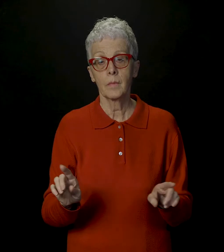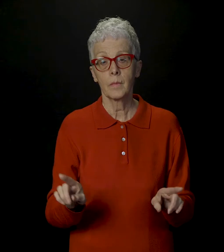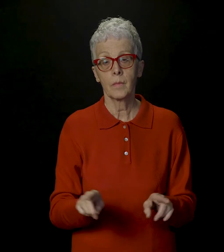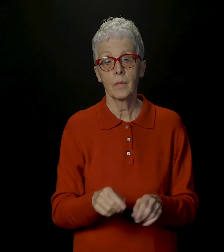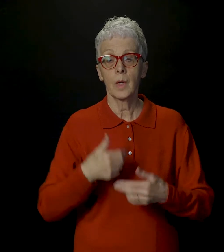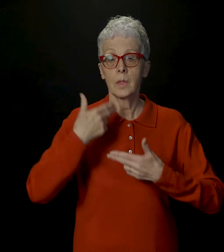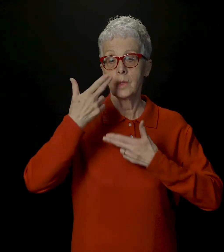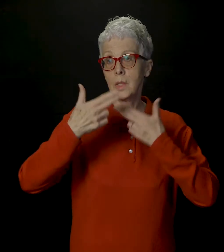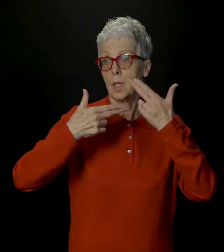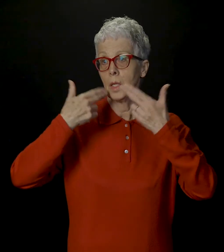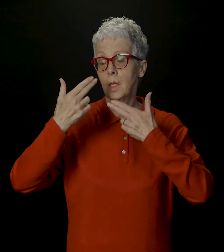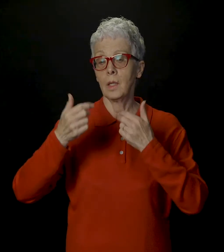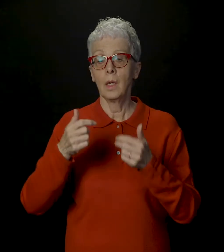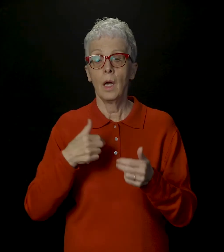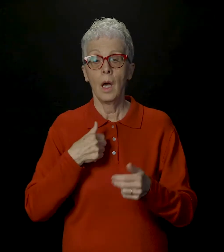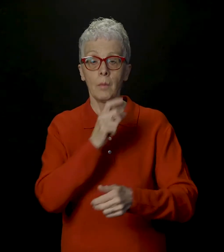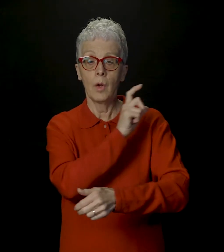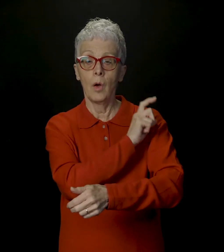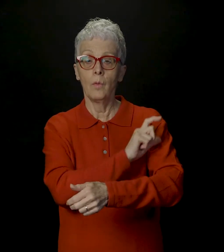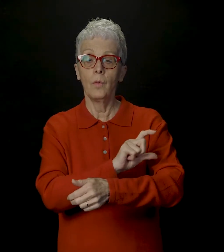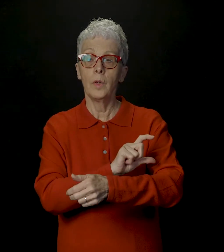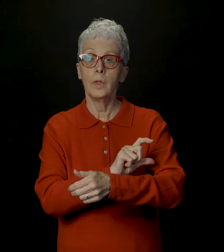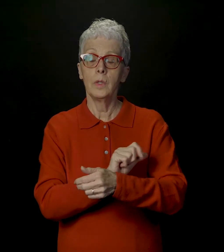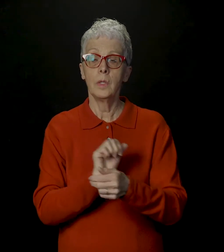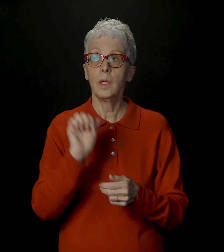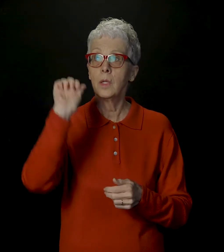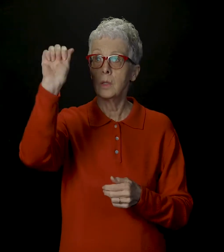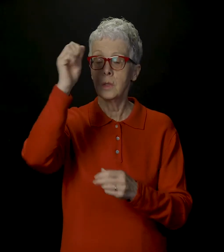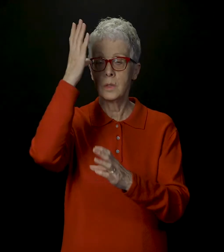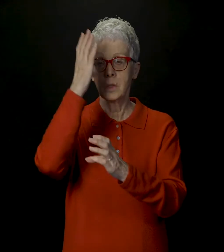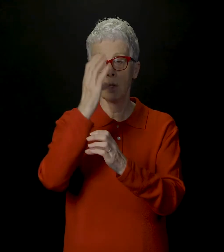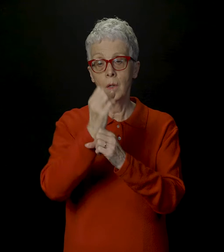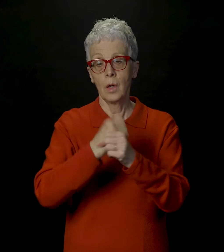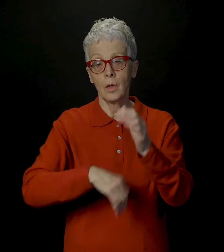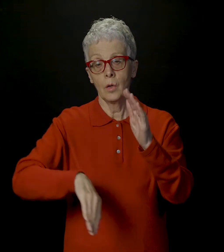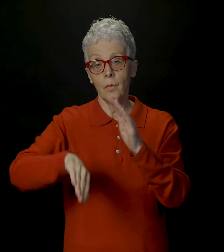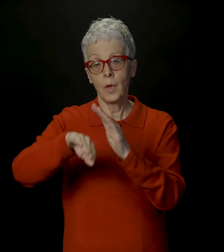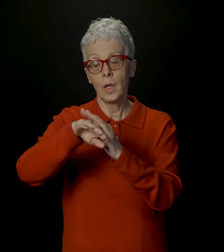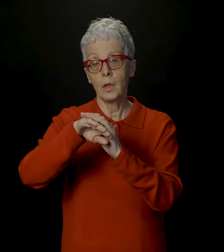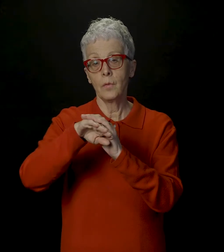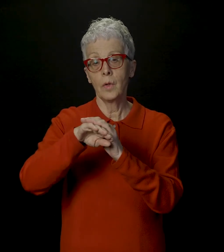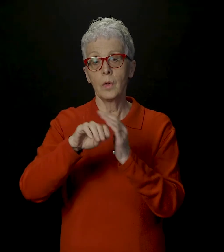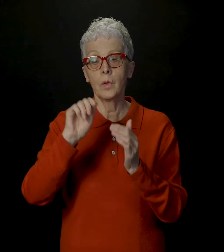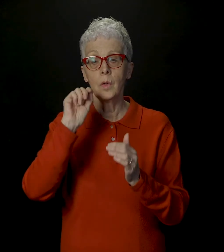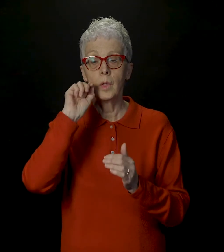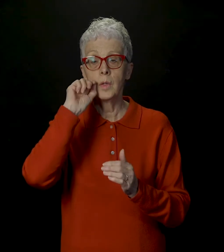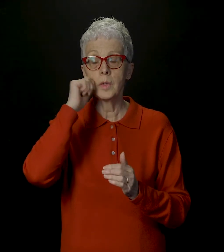Let's sing, I'm confident I'm confident Your